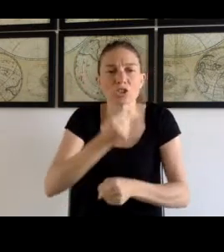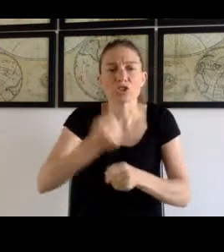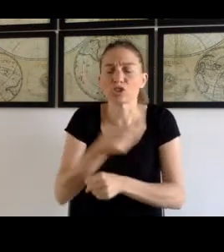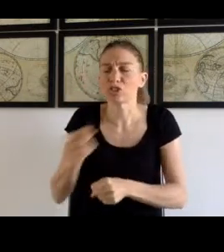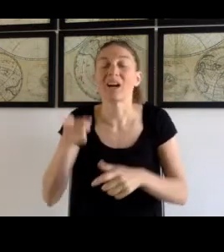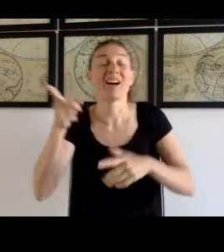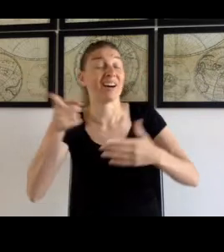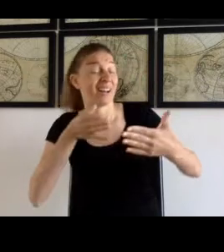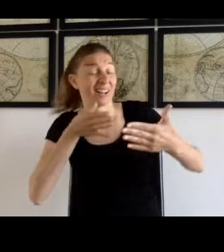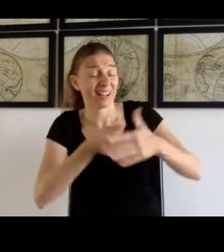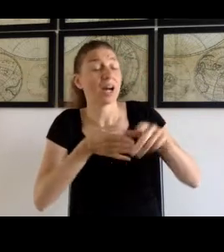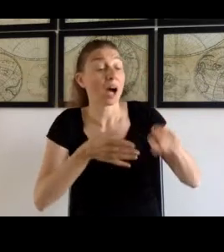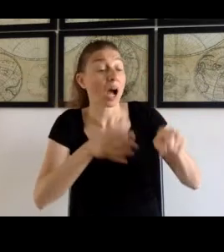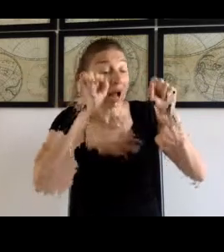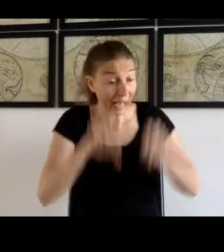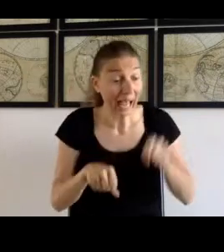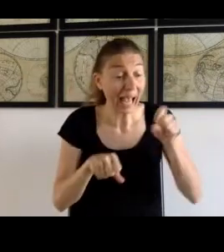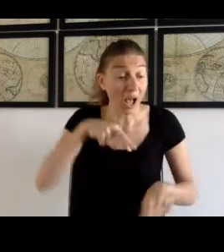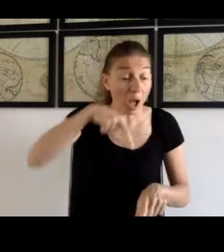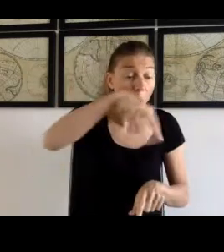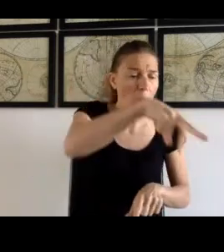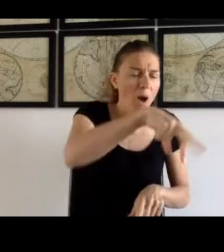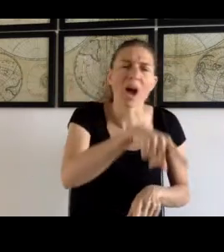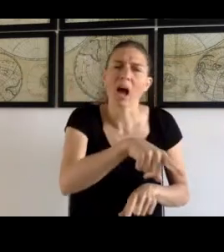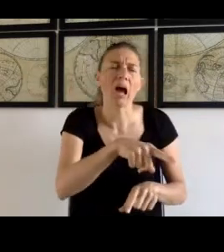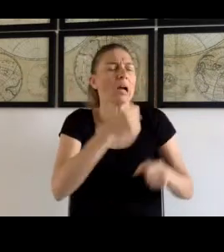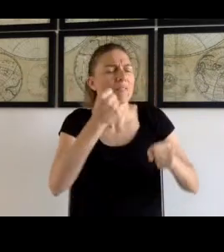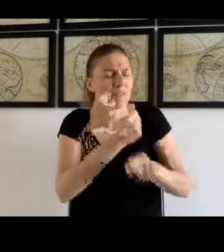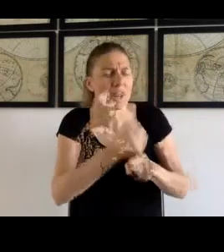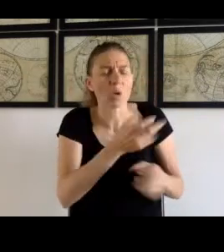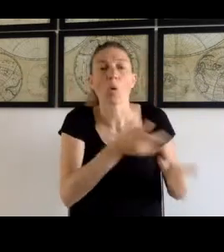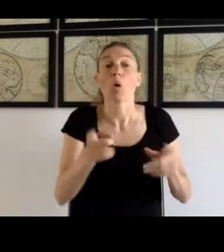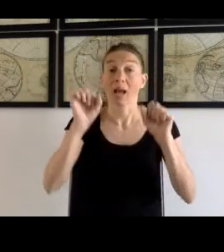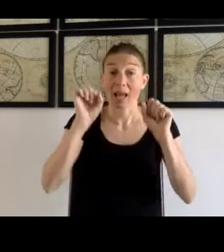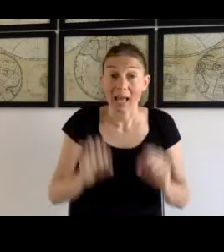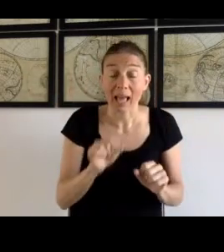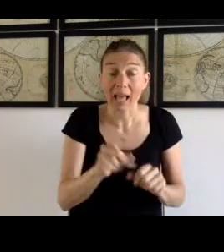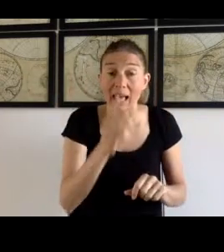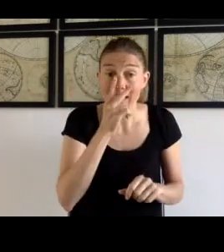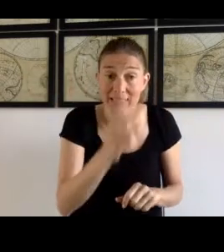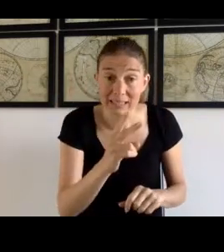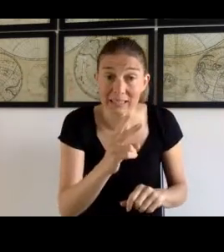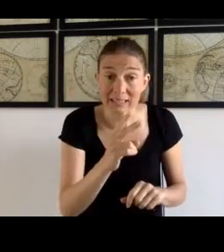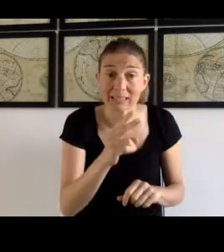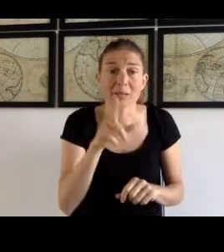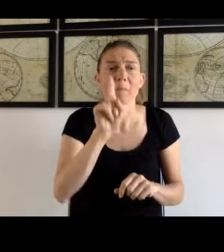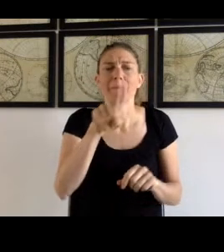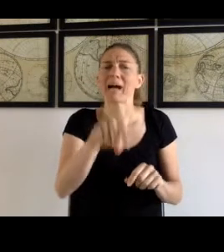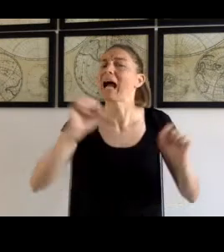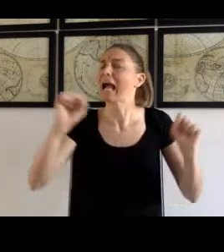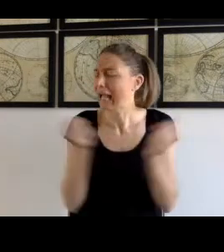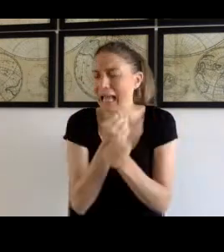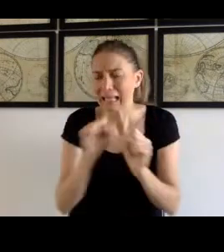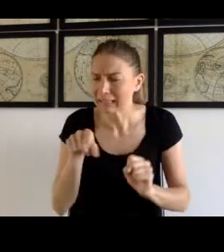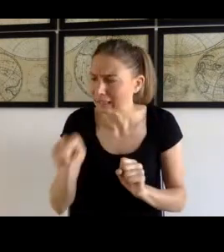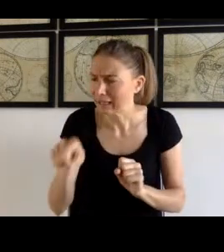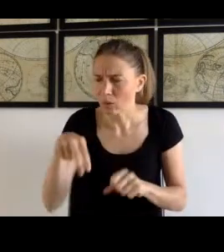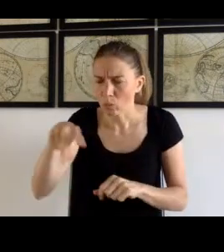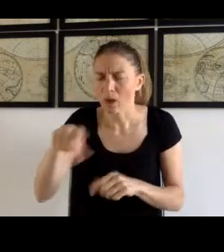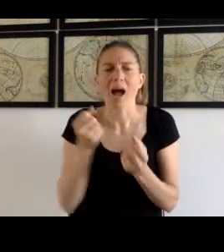limitation, but it involves identifying the abilities and inabilities for the individual.